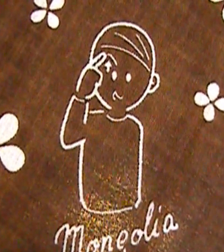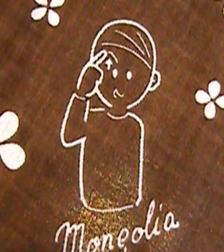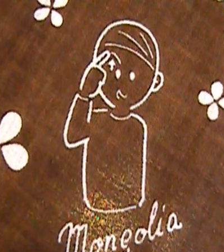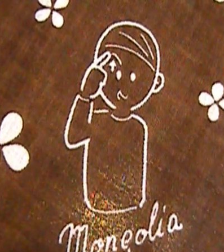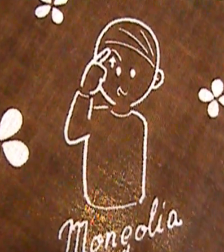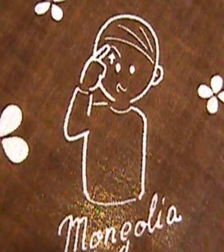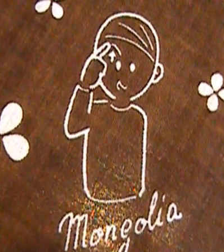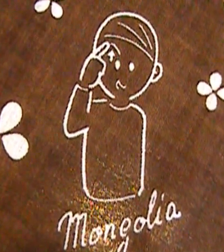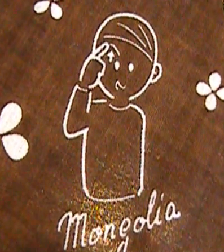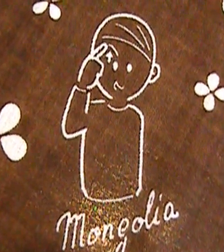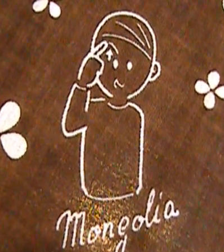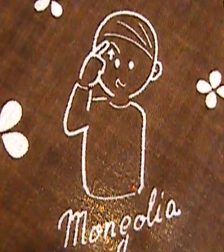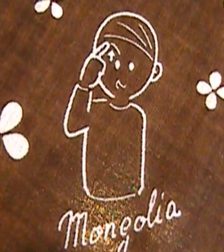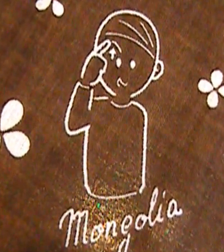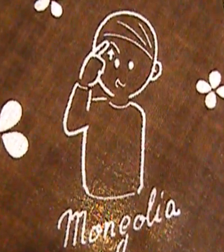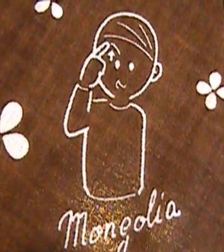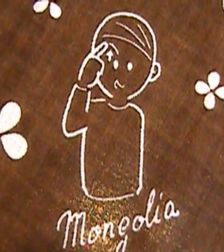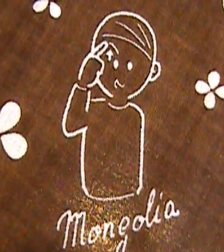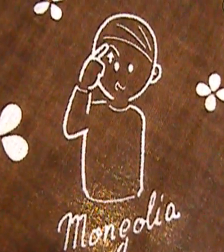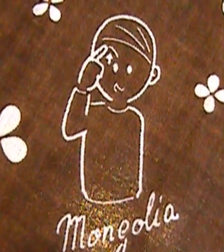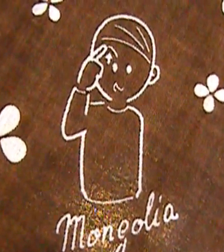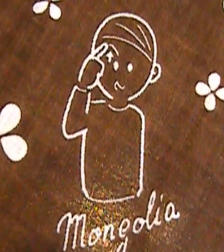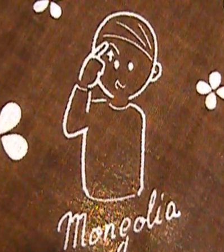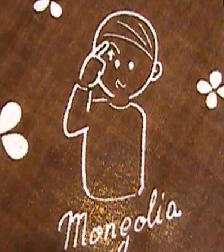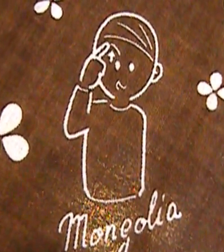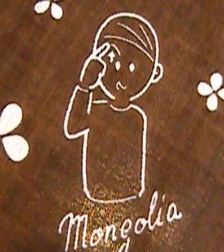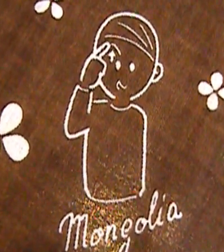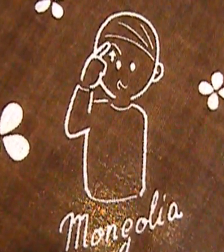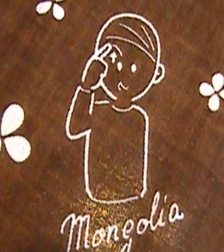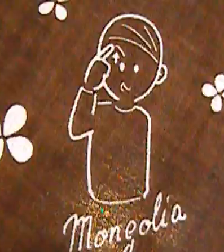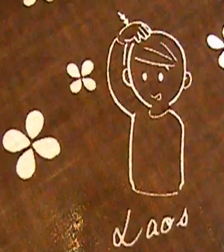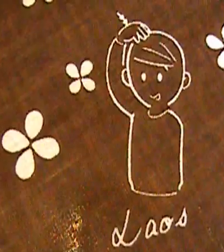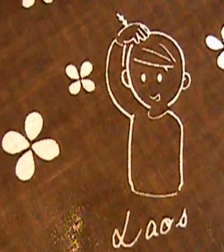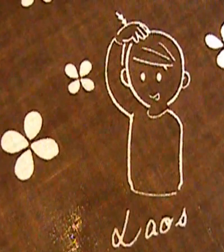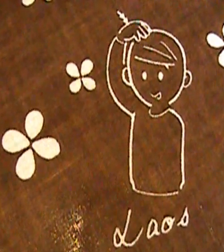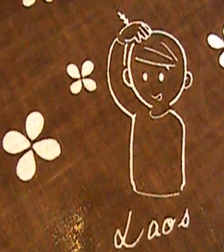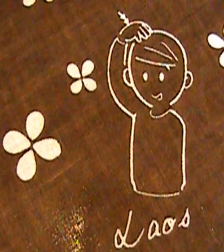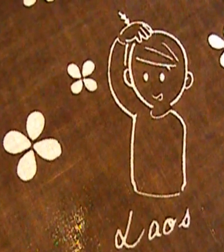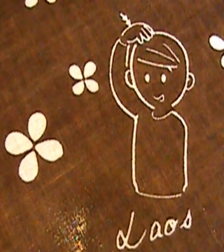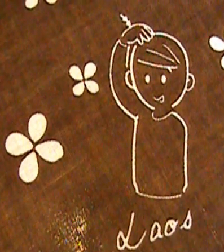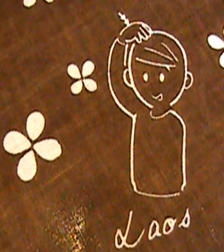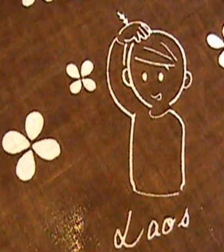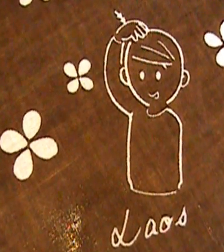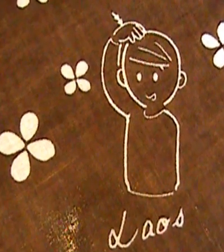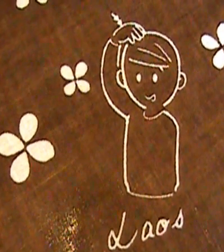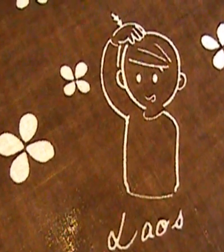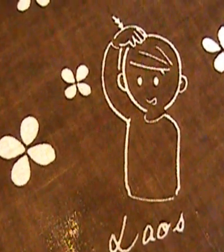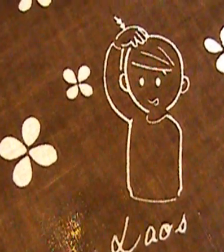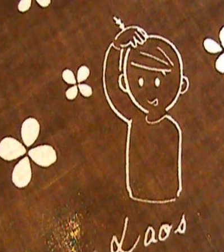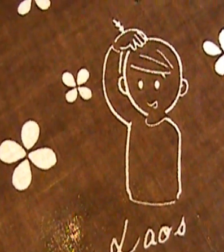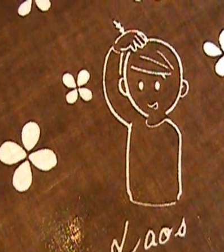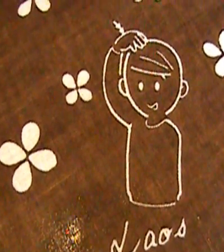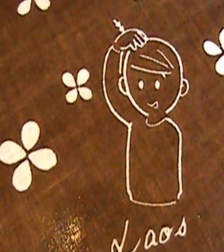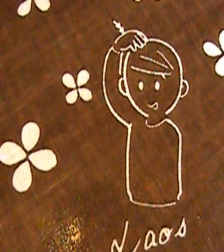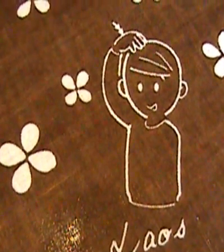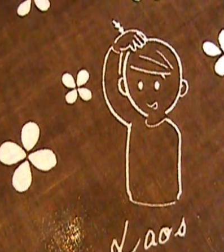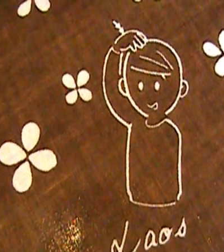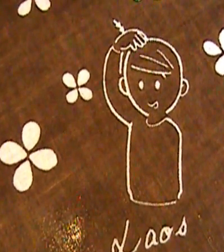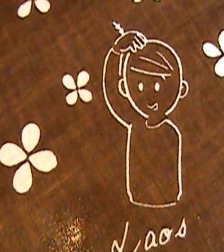So we're headed out there! Out of the harbor! To find the snotties! But before all that happens, you gotta catch them. So we're in